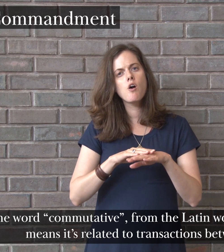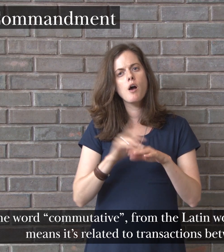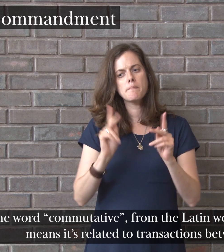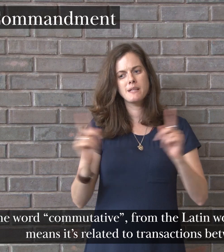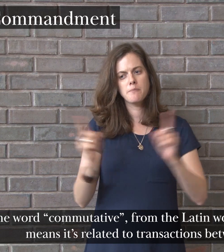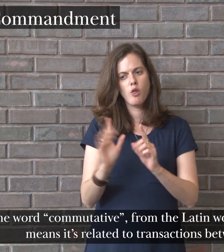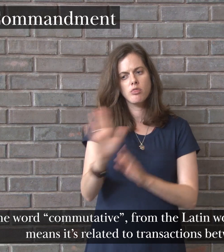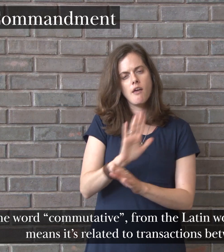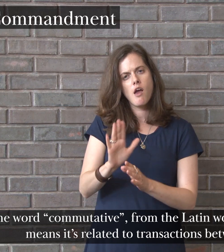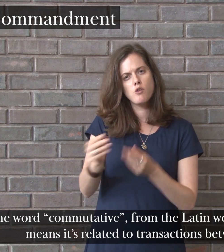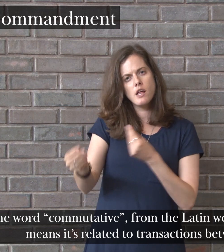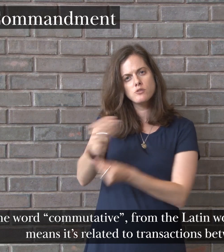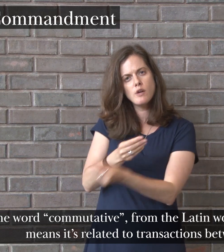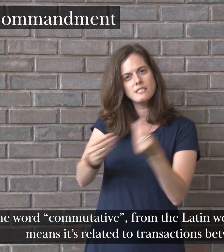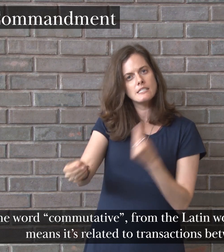transactions between people.